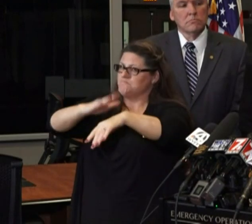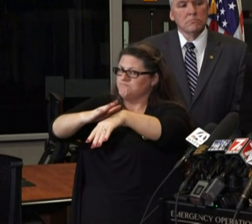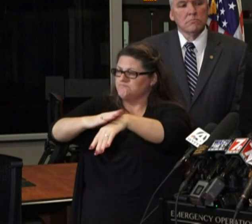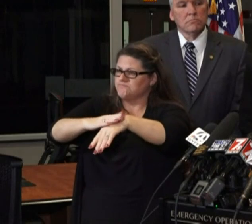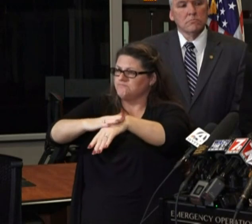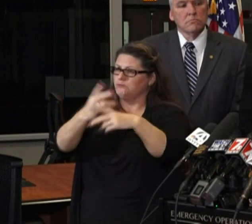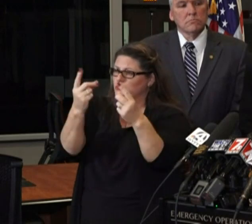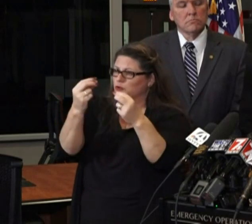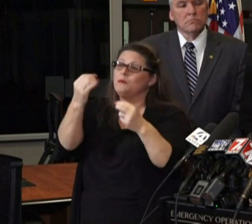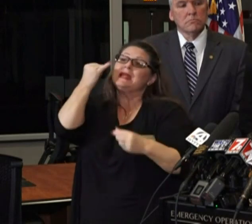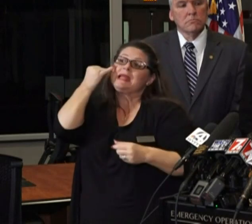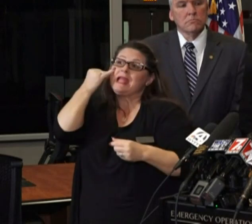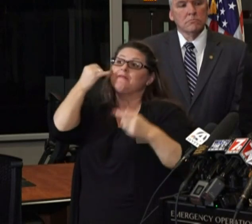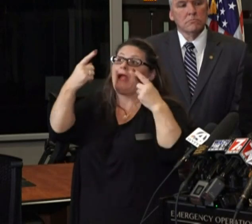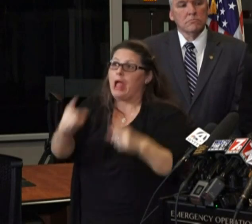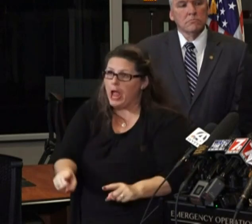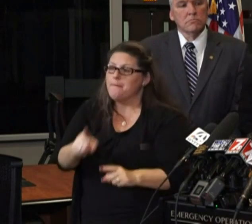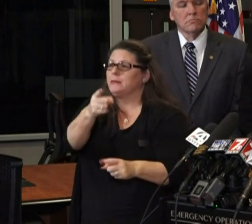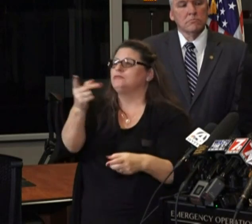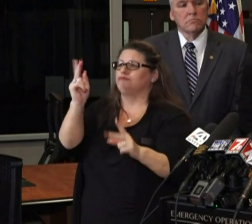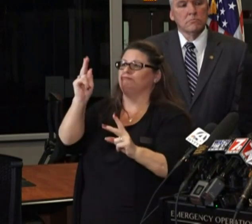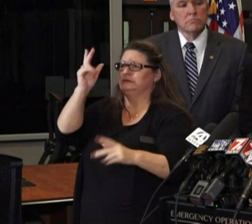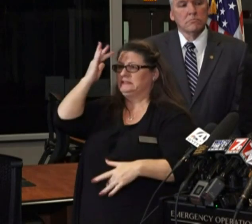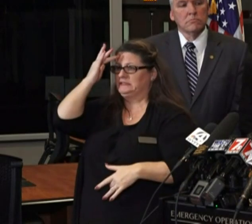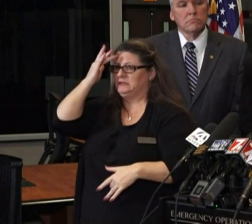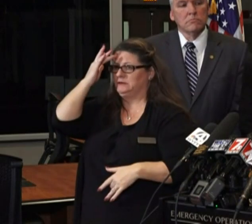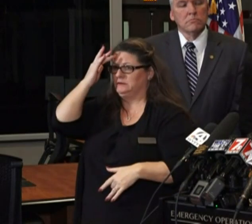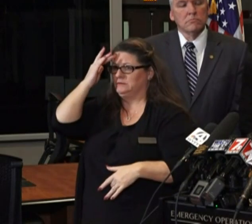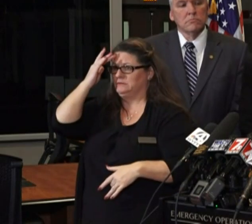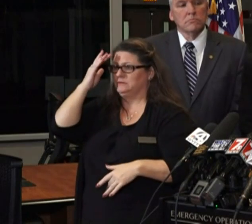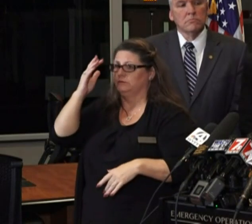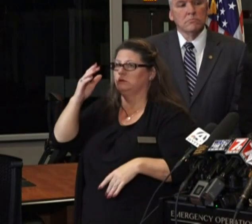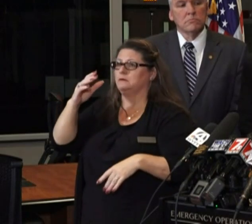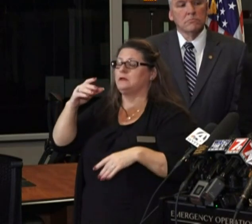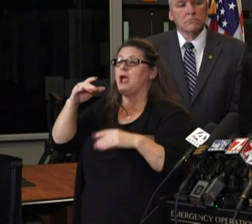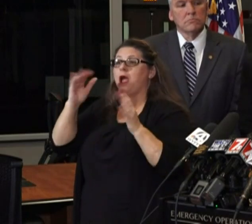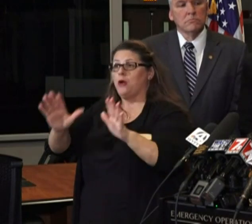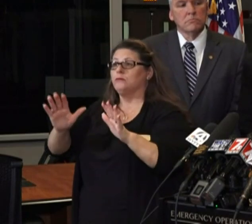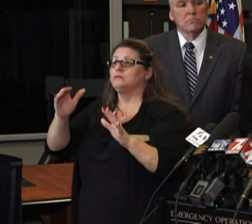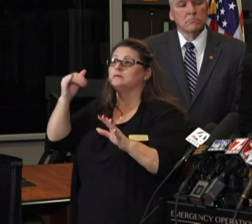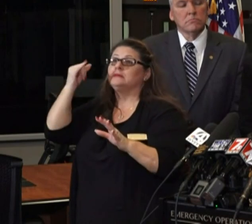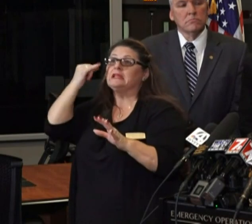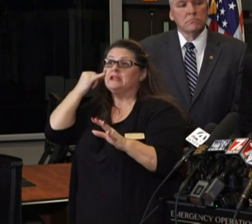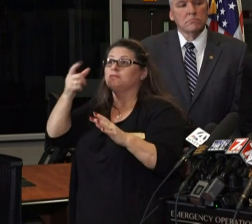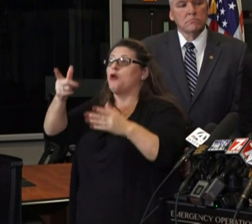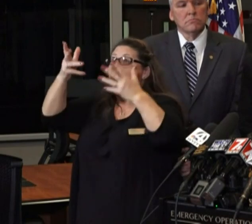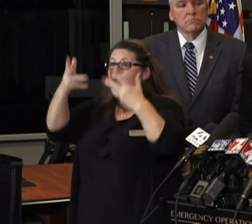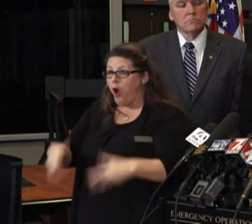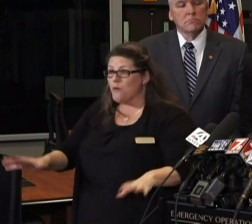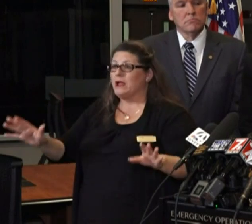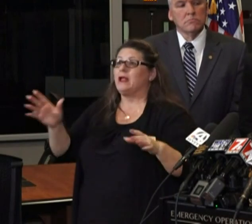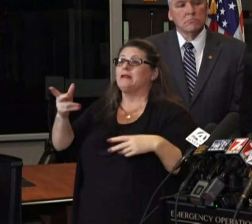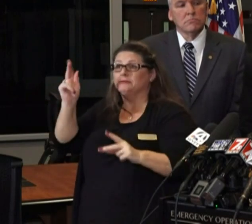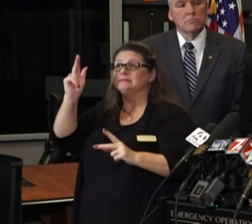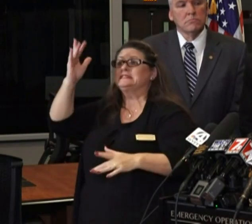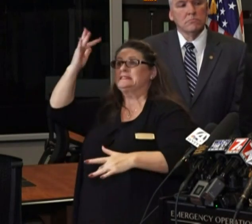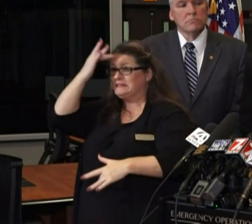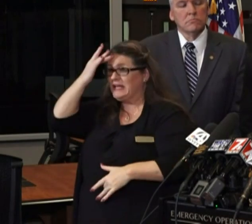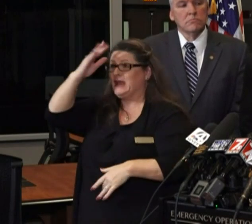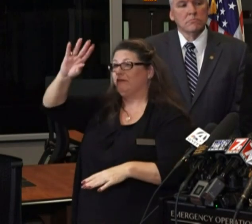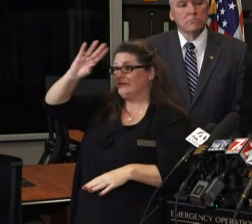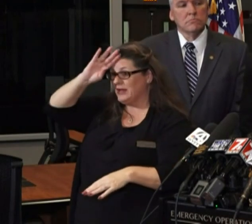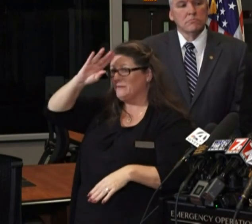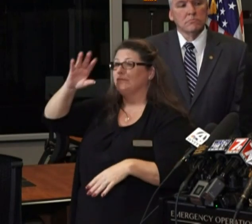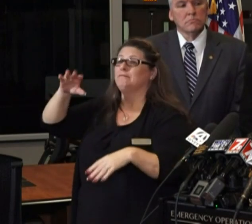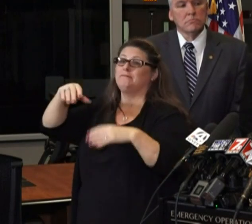monitoring procedure. The isolation is for individuals who are already ill, and they are to stay home and away from public places until